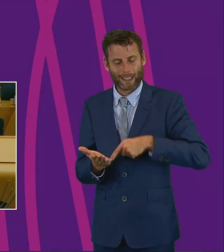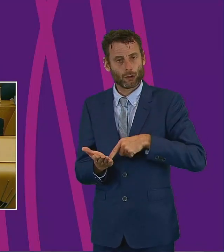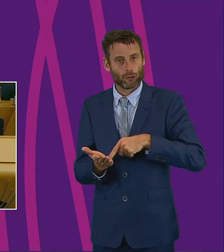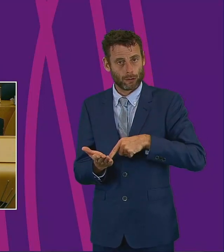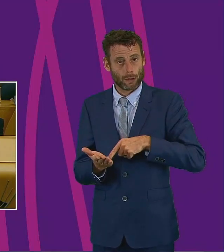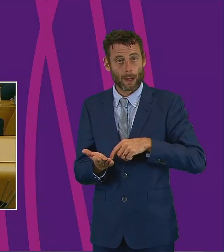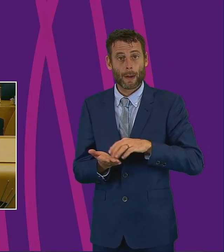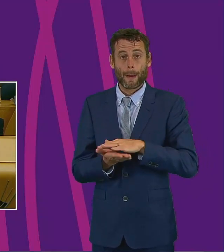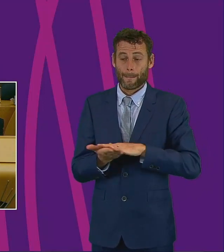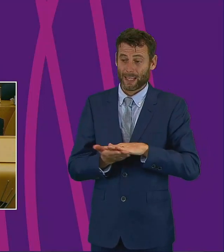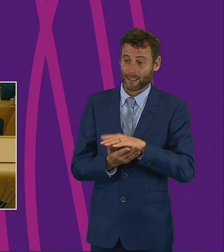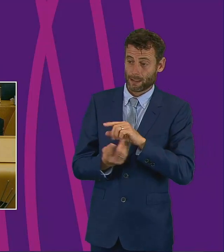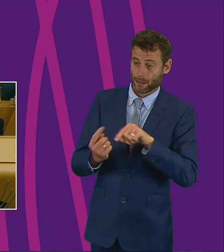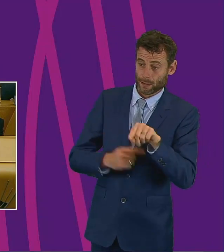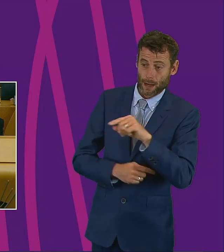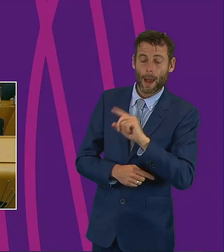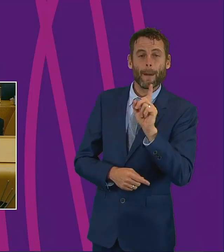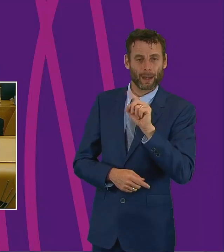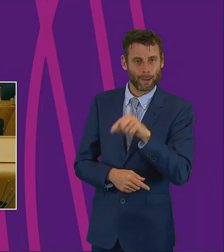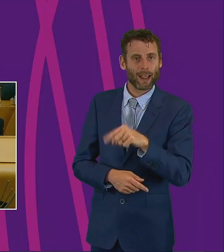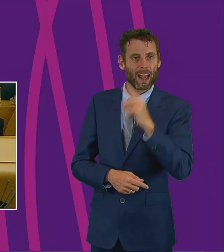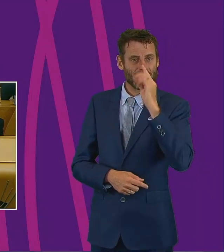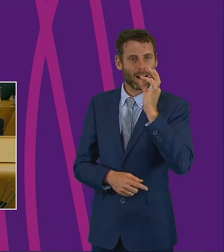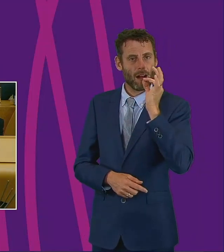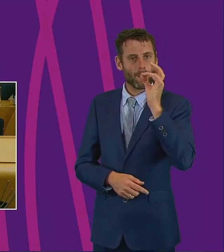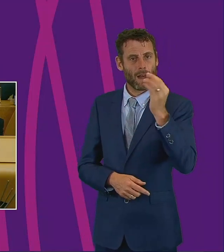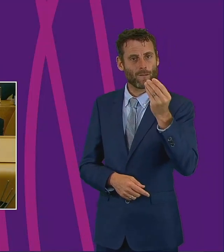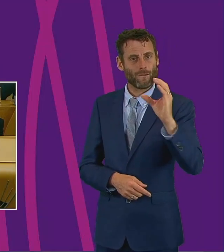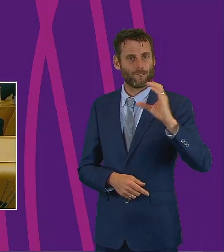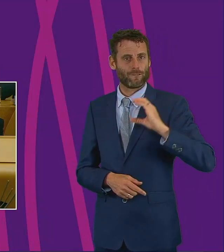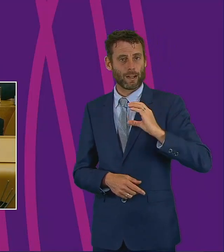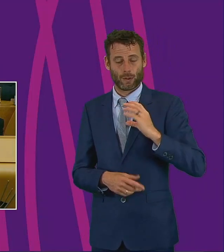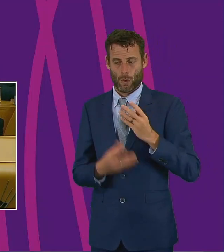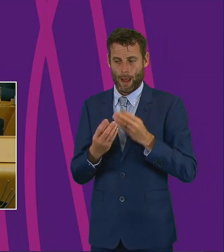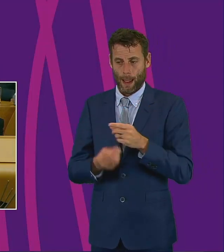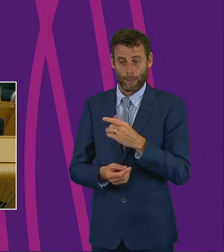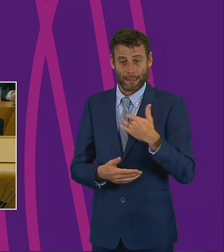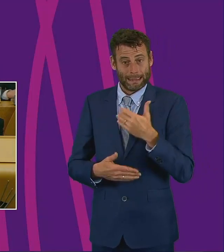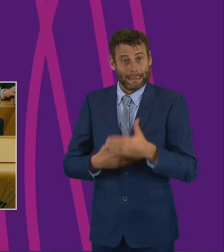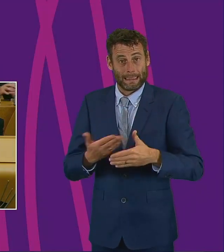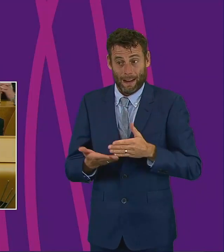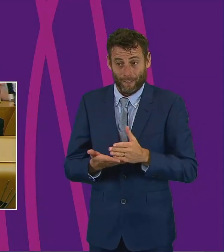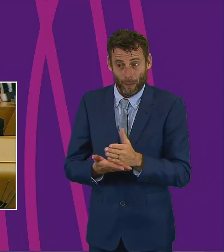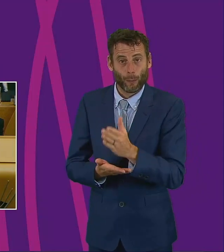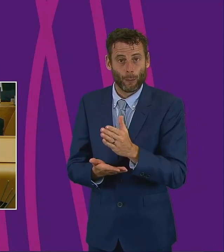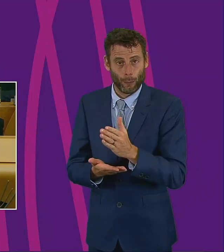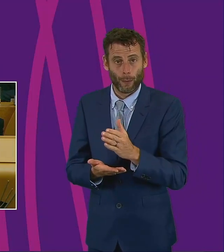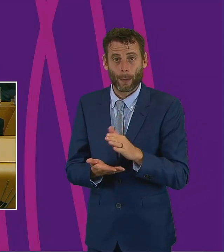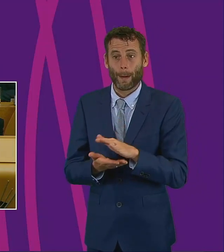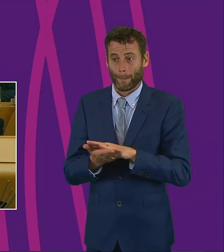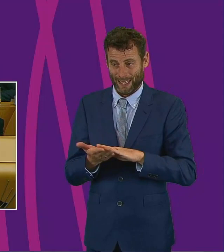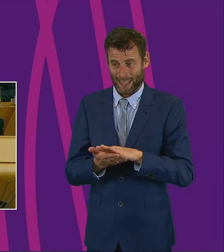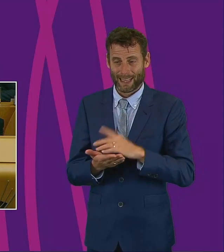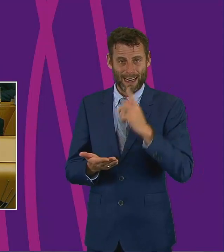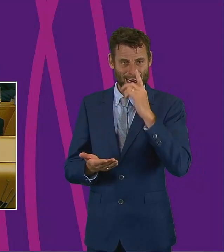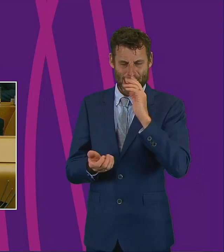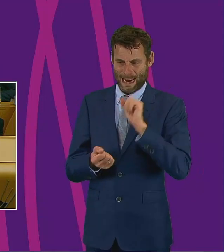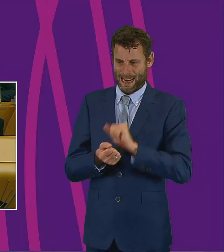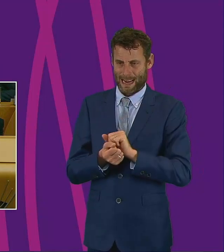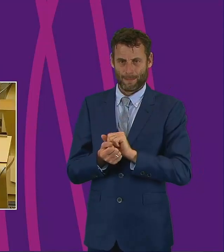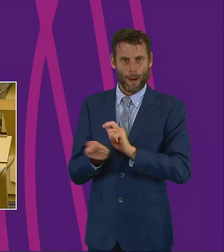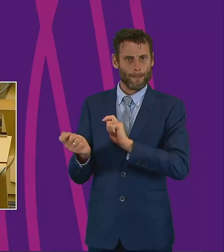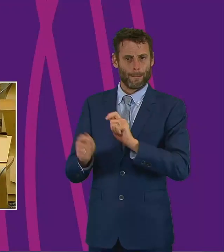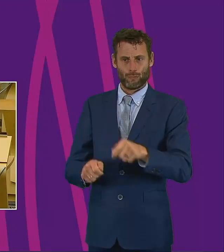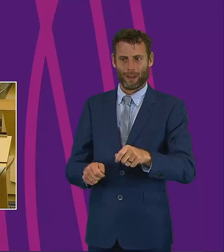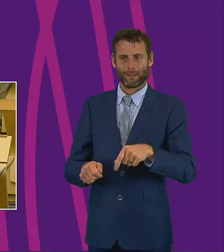that show people may access any funding in order to survive and bring back the fun to Scotland?